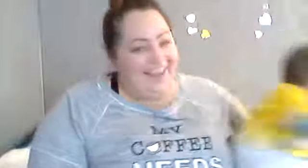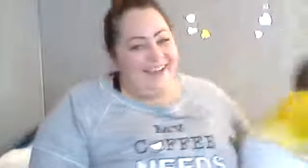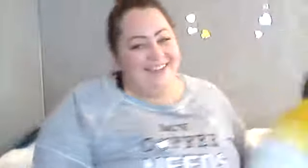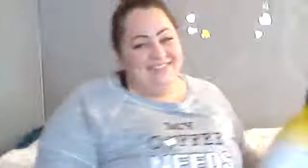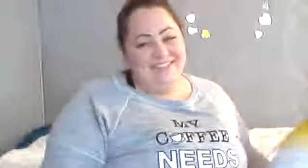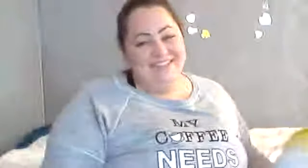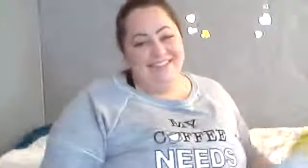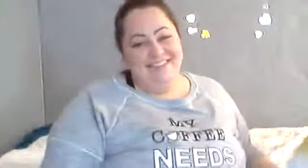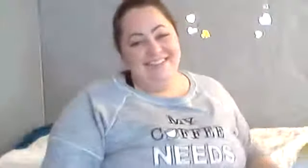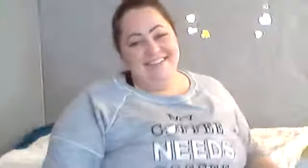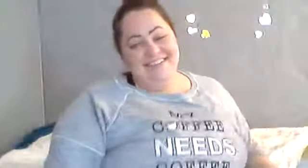job.